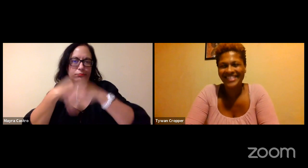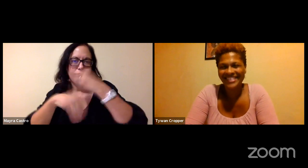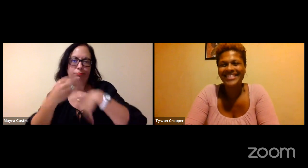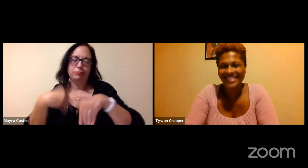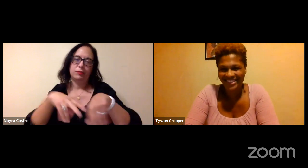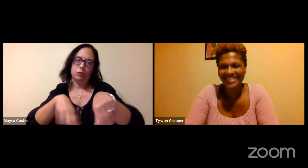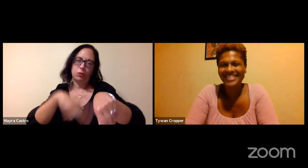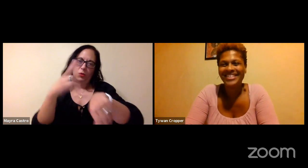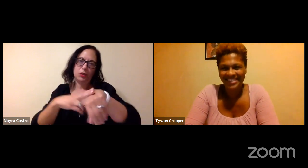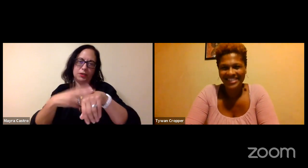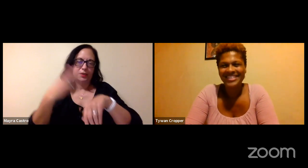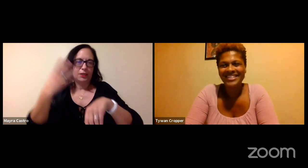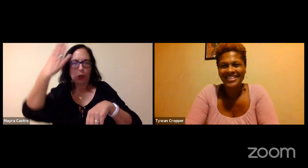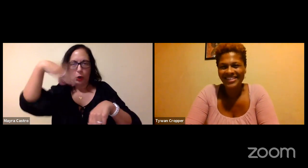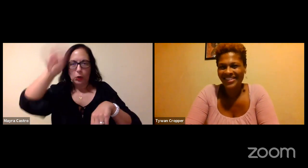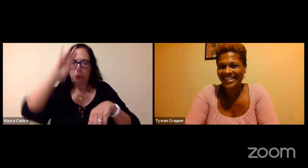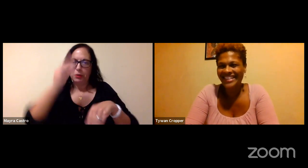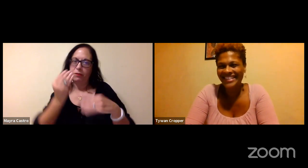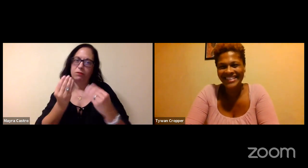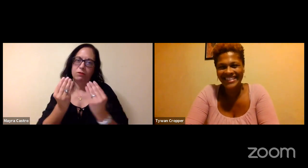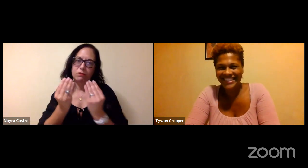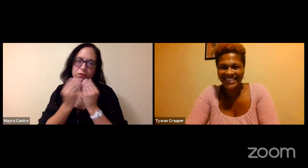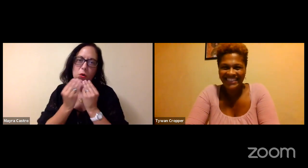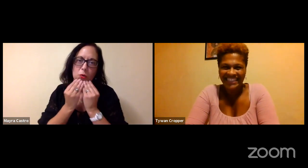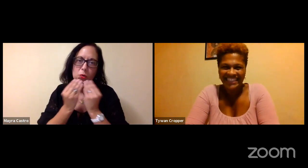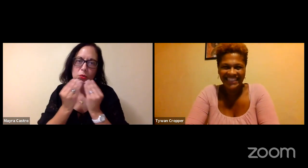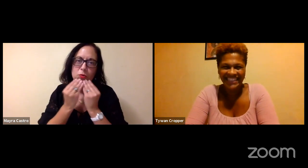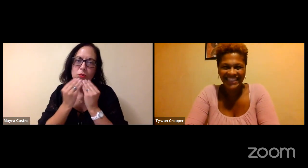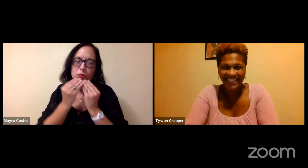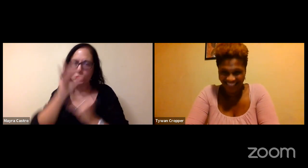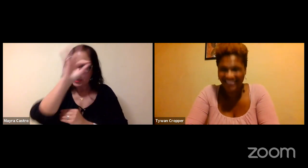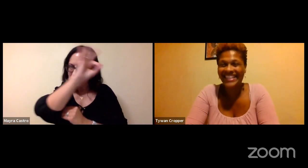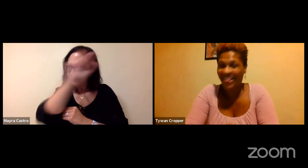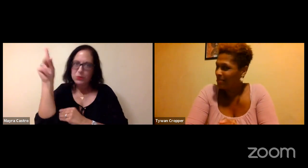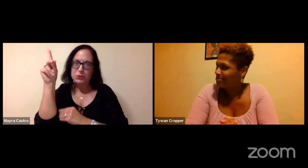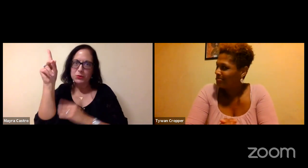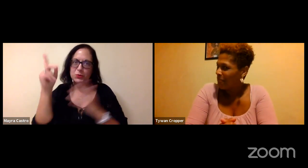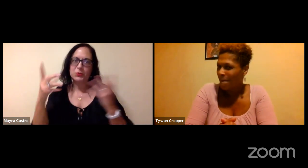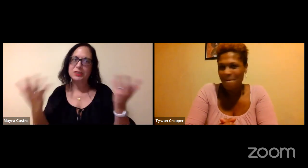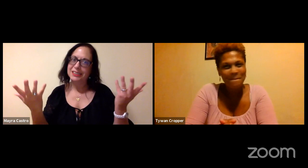But when the family got together, it was all about the food.